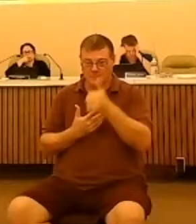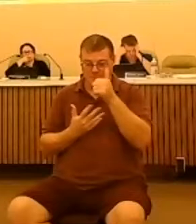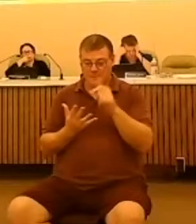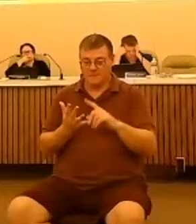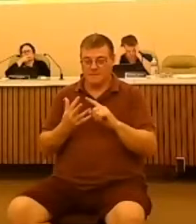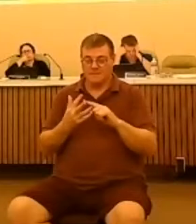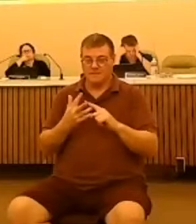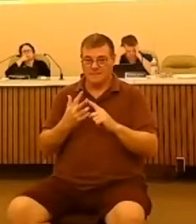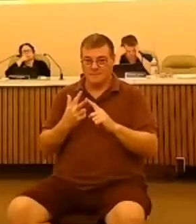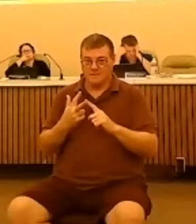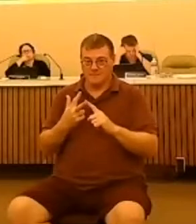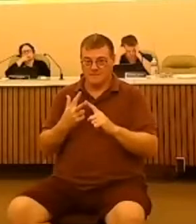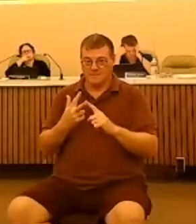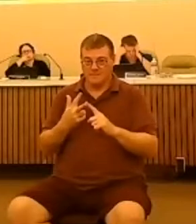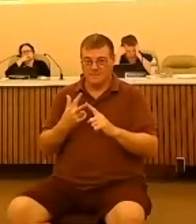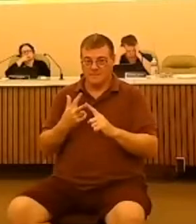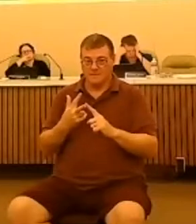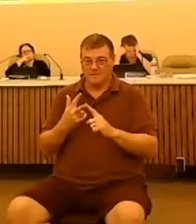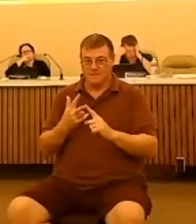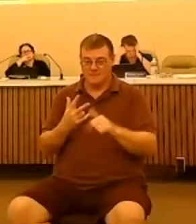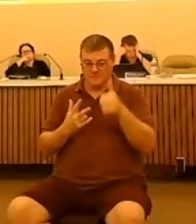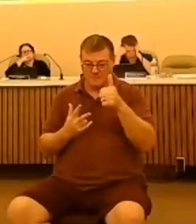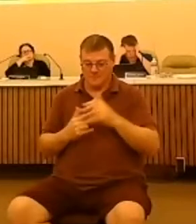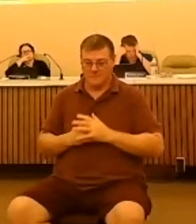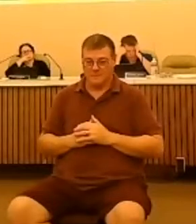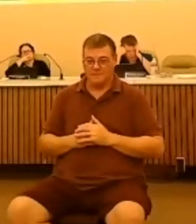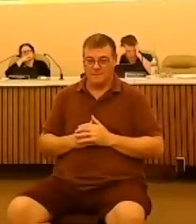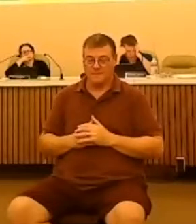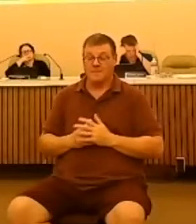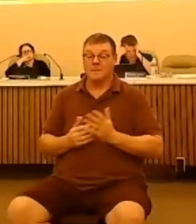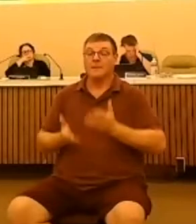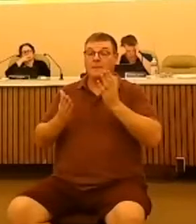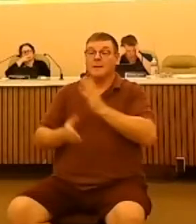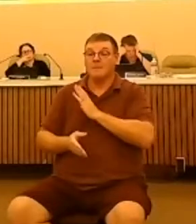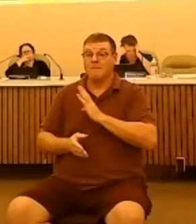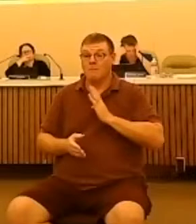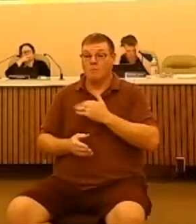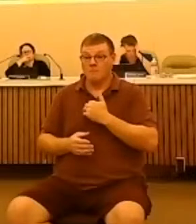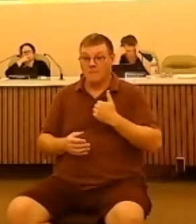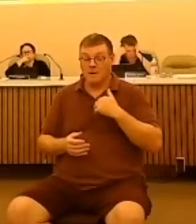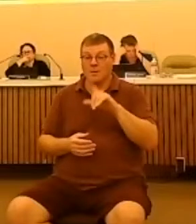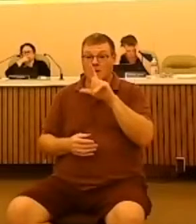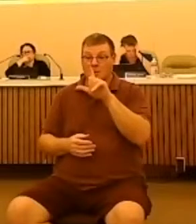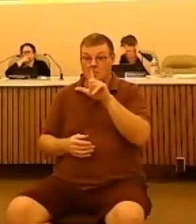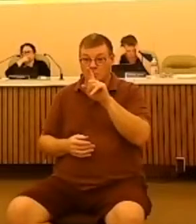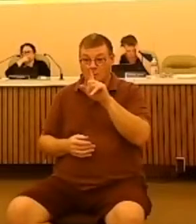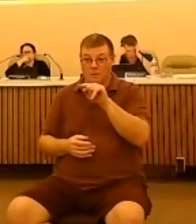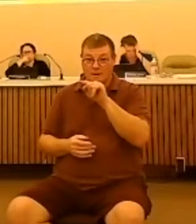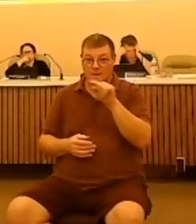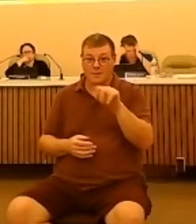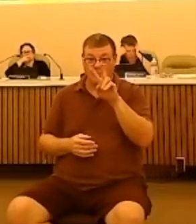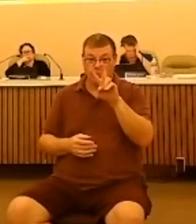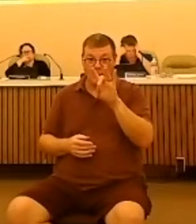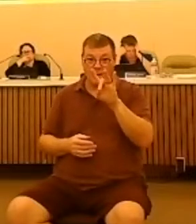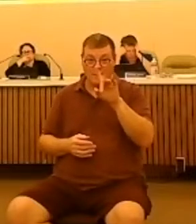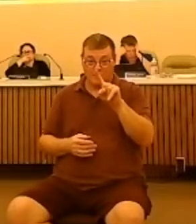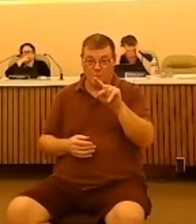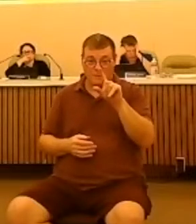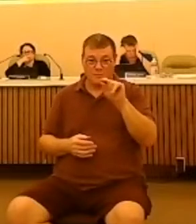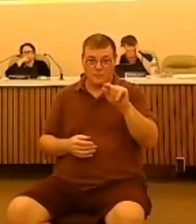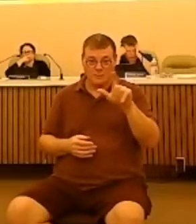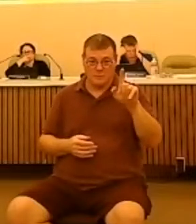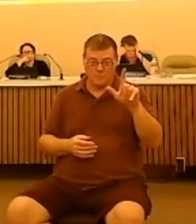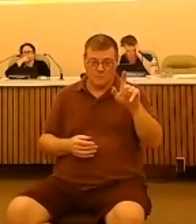Aye. Supervisor Schultz. Aye. Fellow board members, I have resolution 21-281,